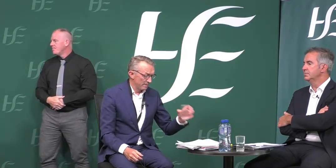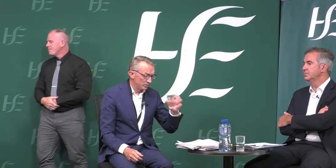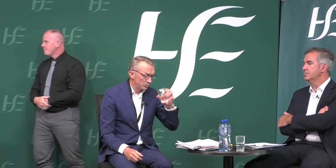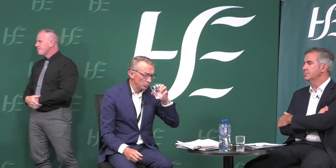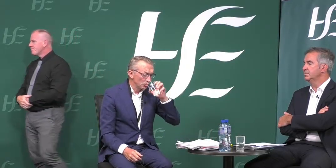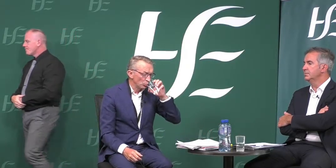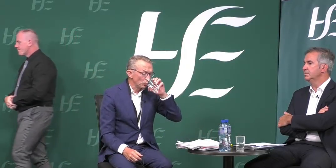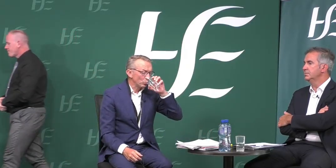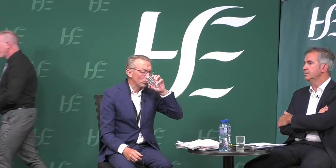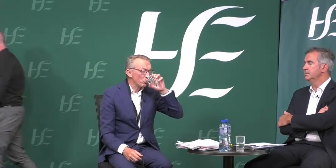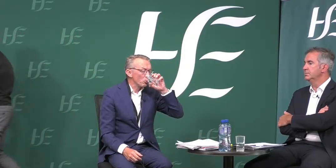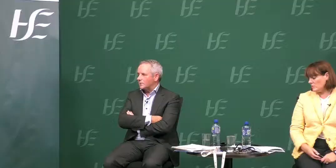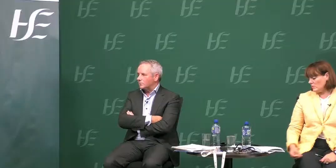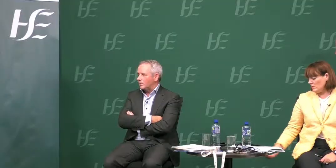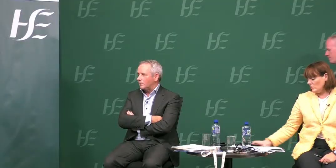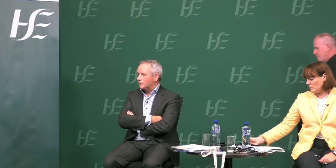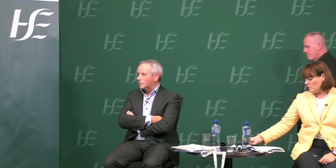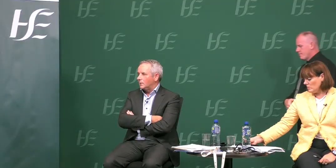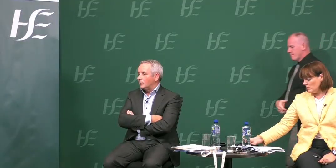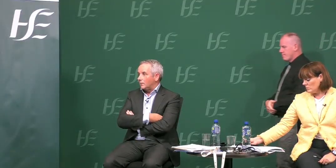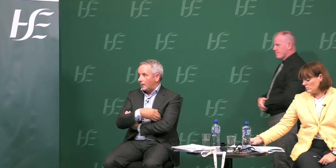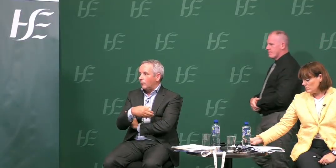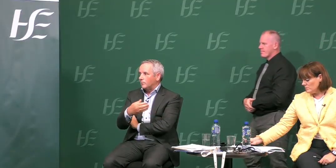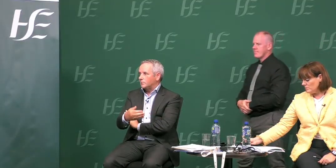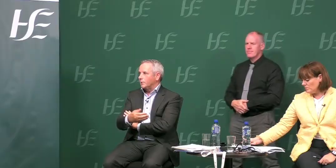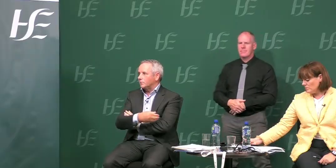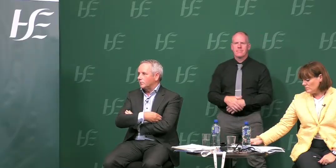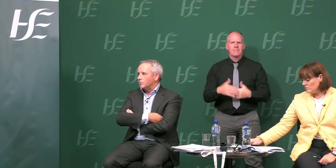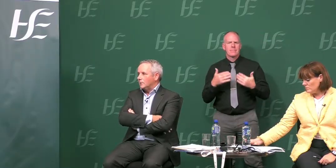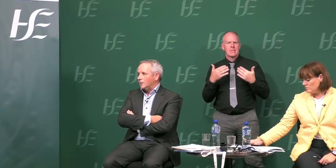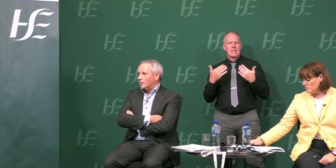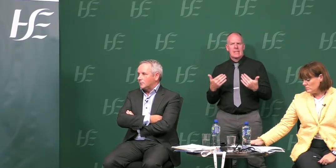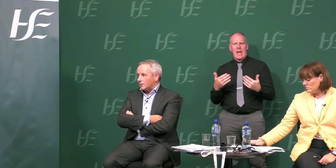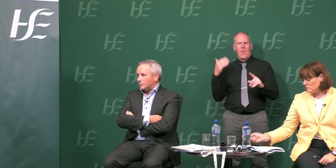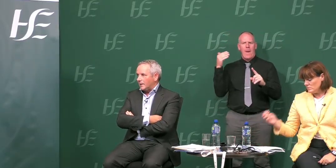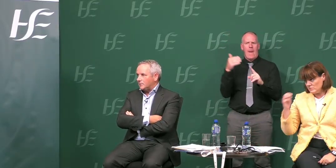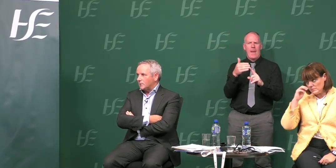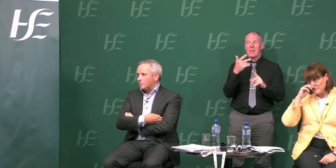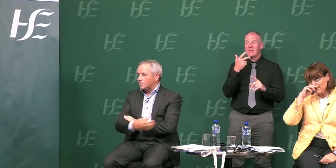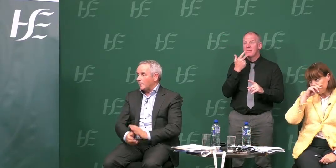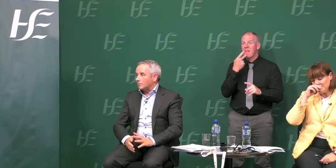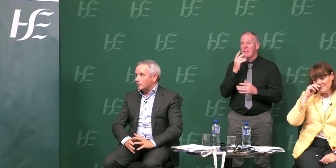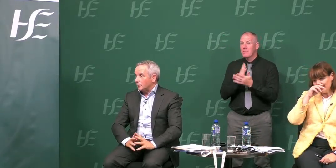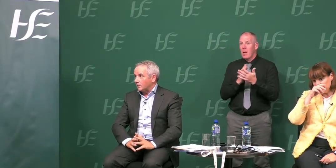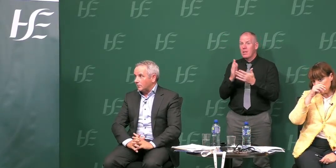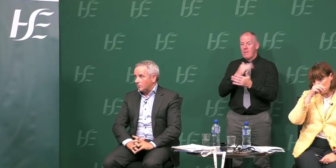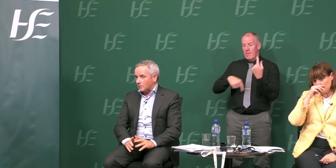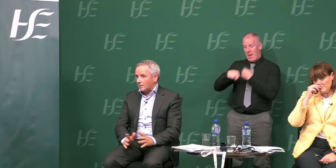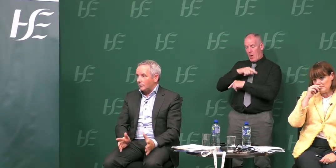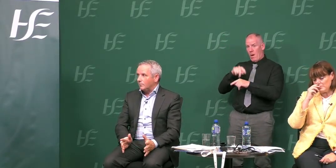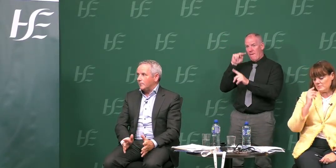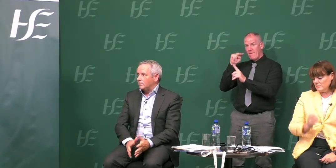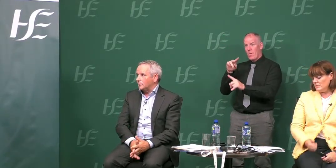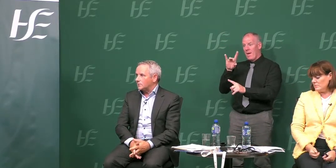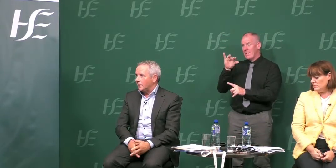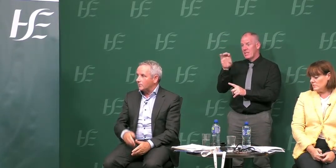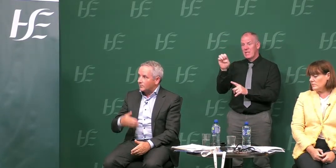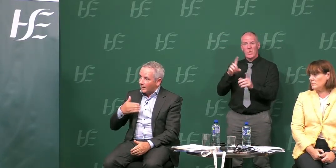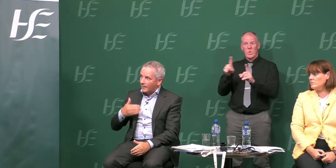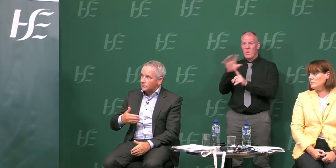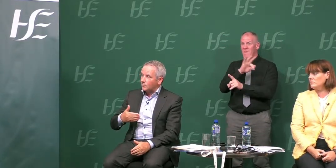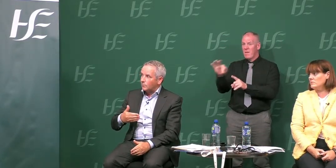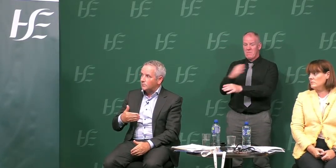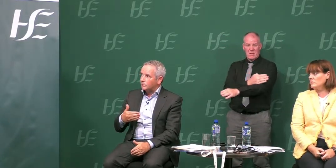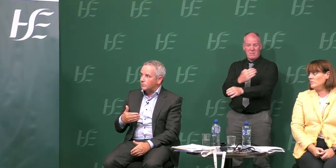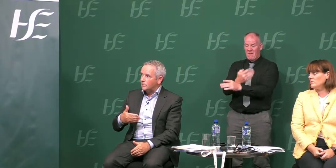Just add briefly to the second part of that question, what are we trying to do? Certainly from an HSE perspective, we're trying to do exactly what we've been doing to start